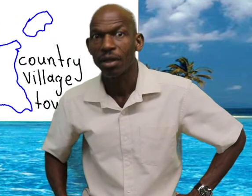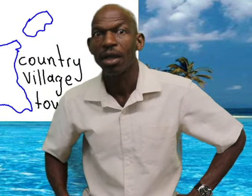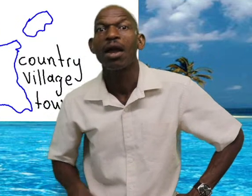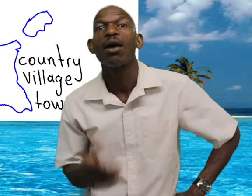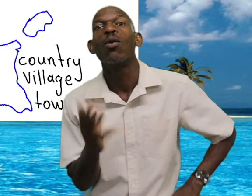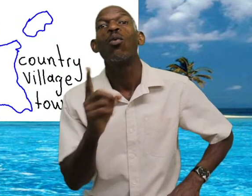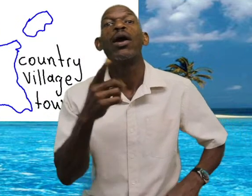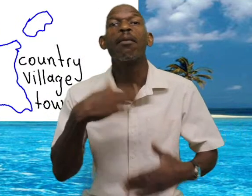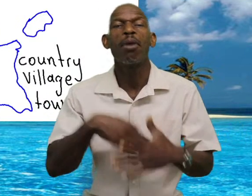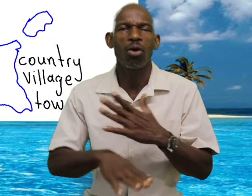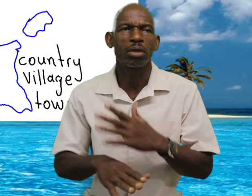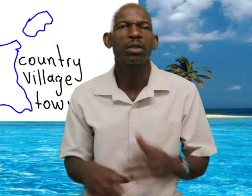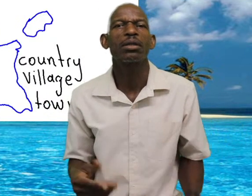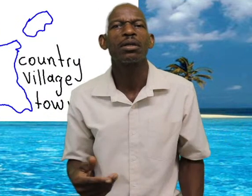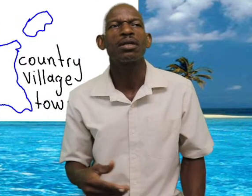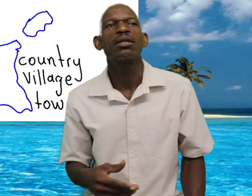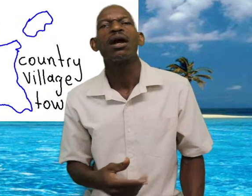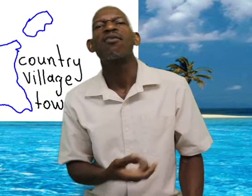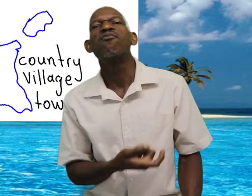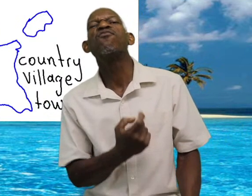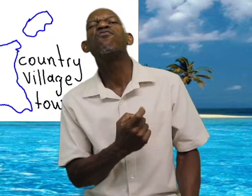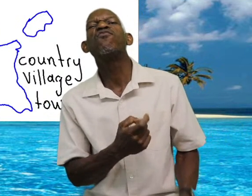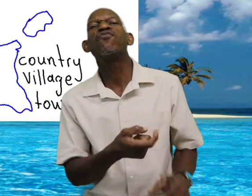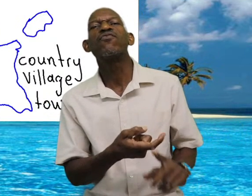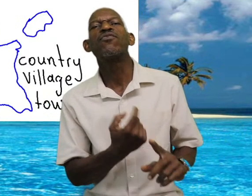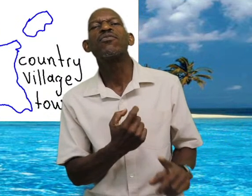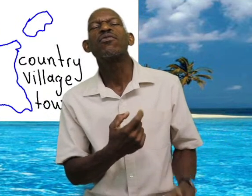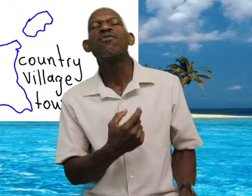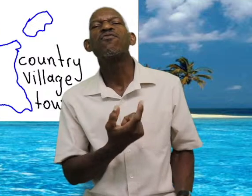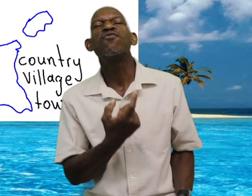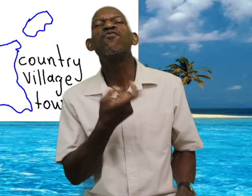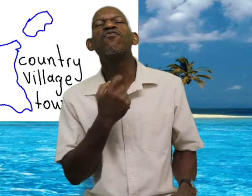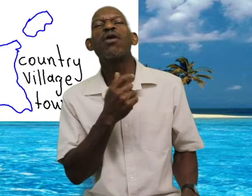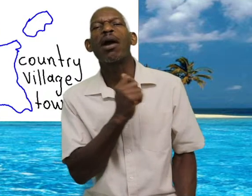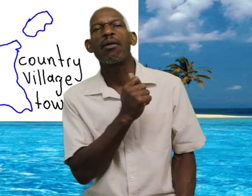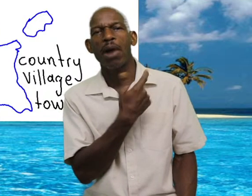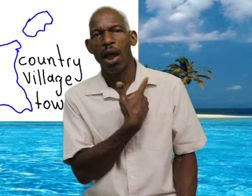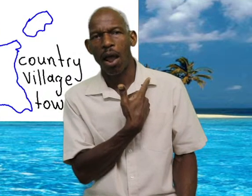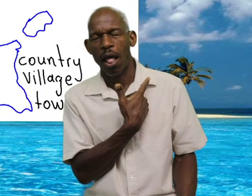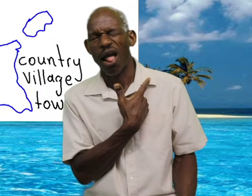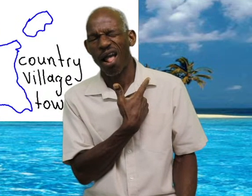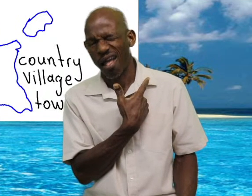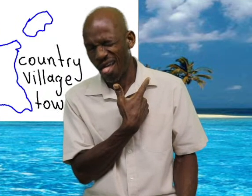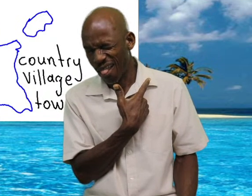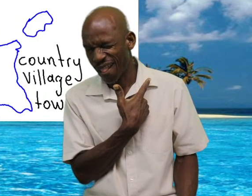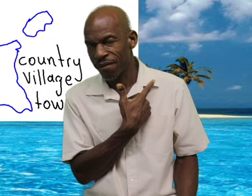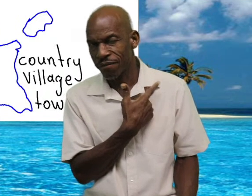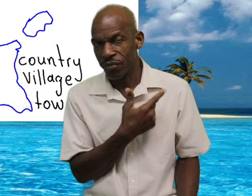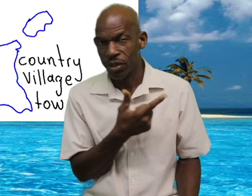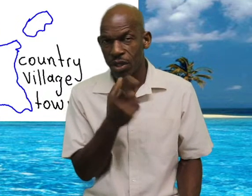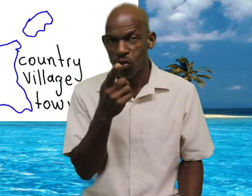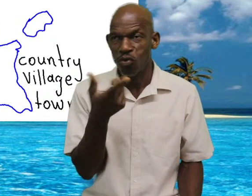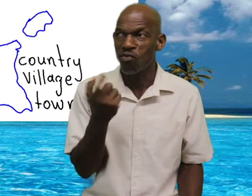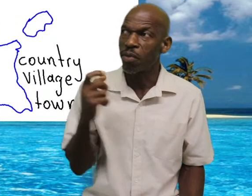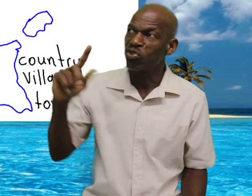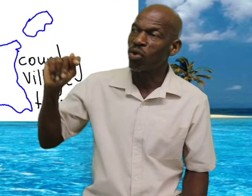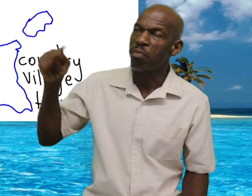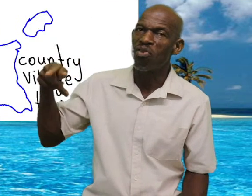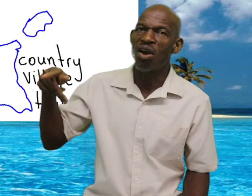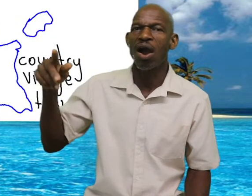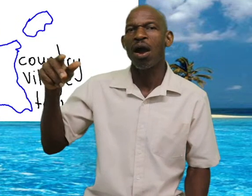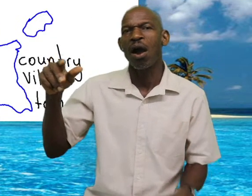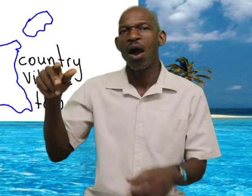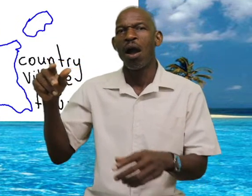based on association, something. So these are based on association. So ownership can mean all these things. So when